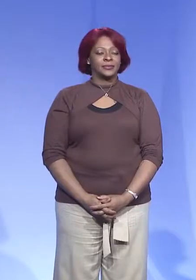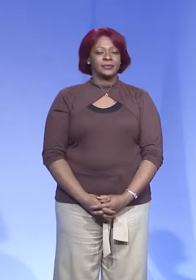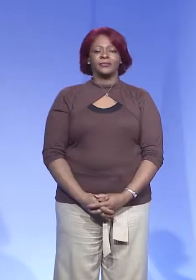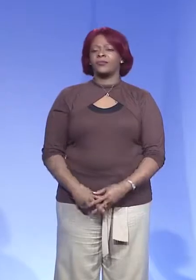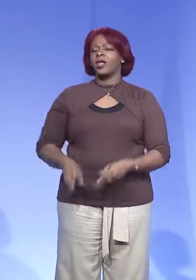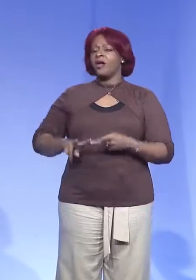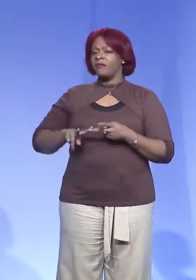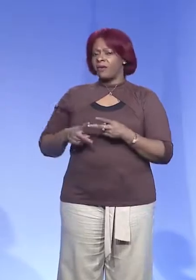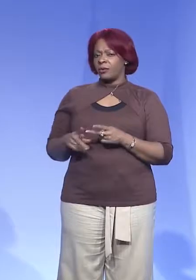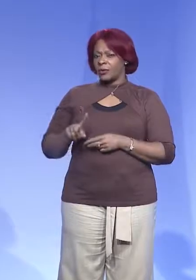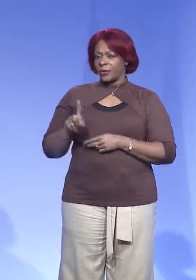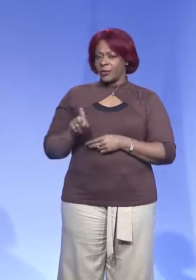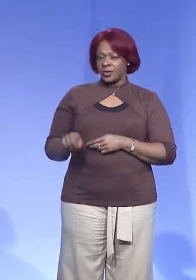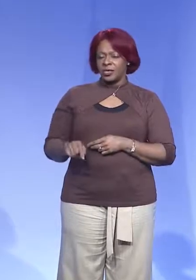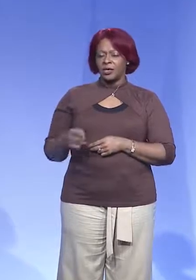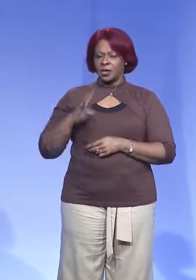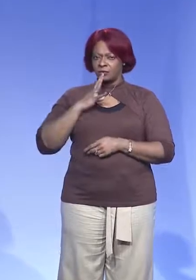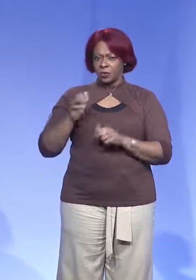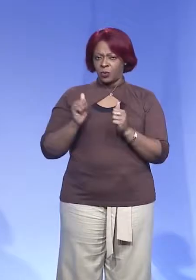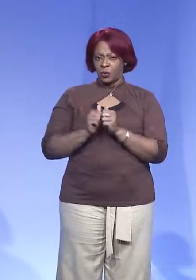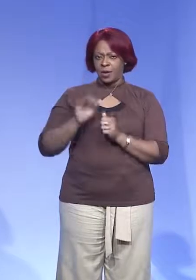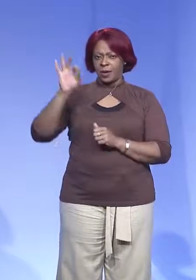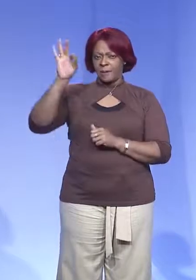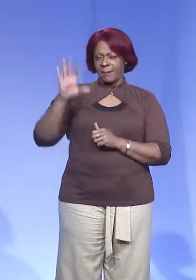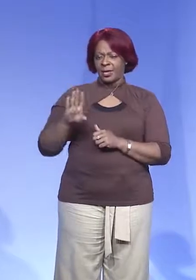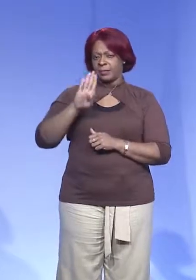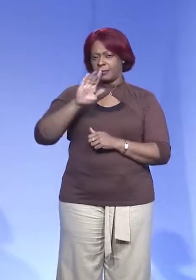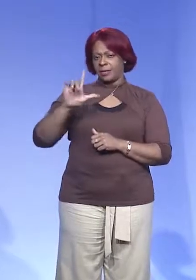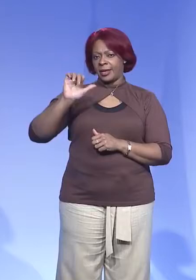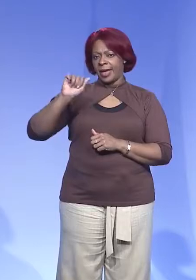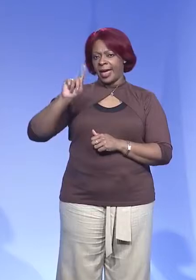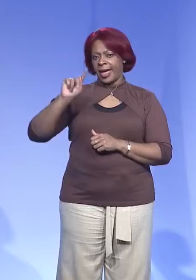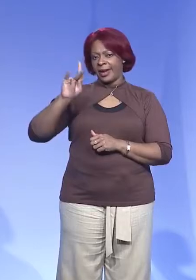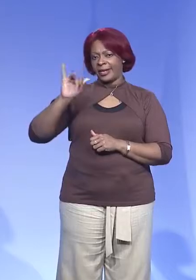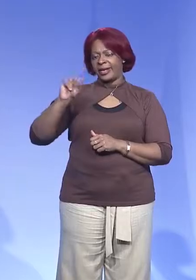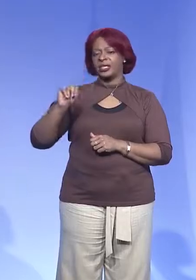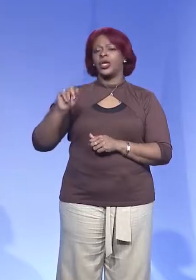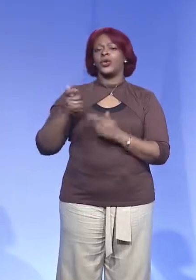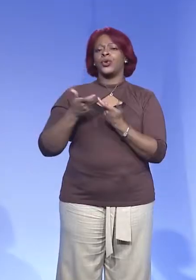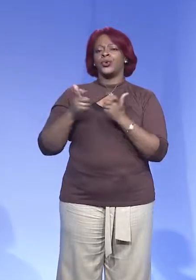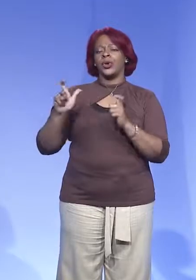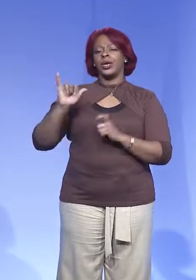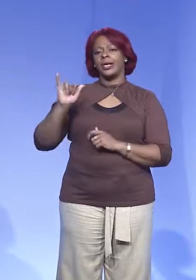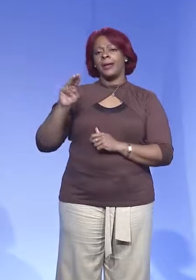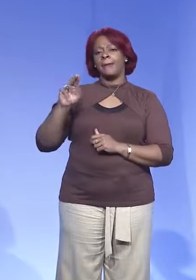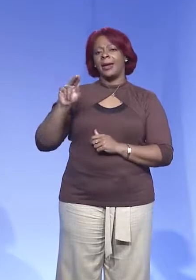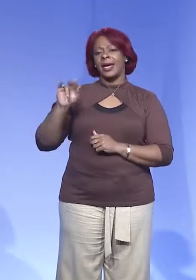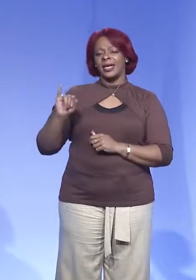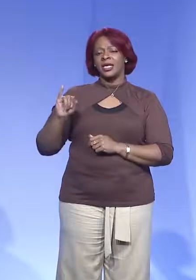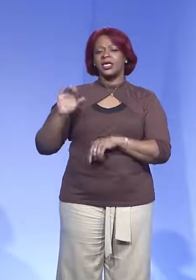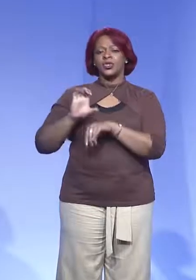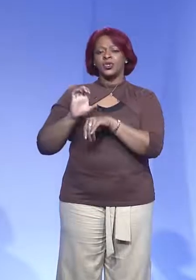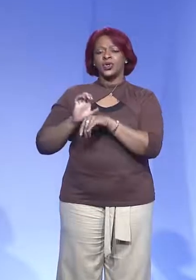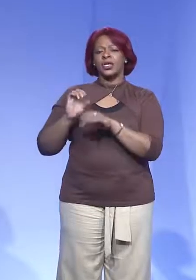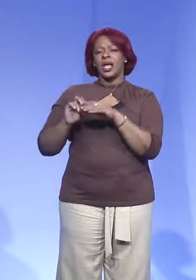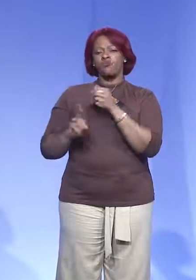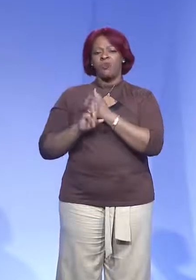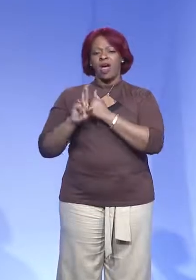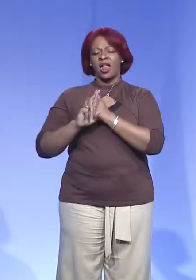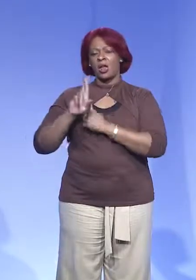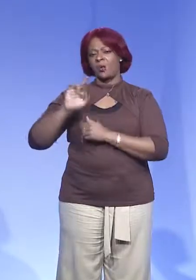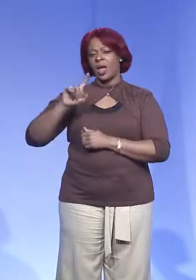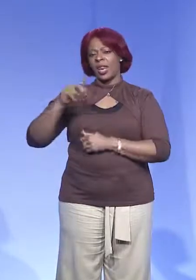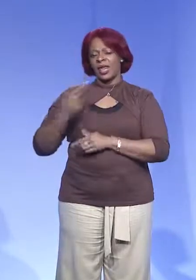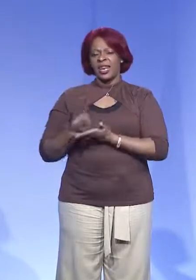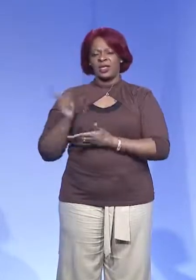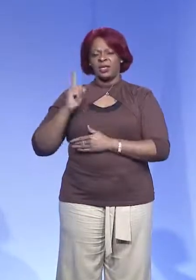And my second question, I spoke with Pastor Bill Atkins of Greater Imani Church in Raleigh last week, and he had a lot of concerns. But one of the